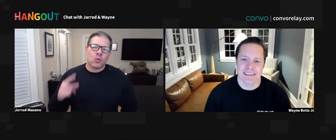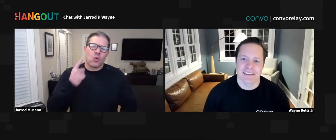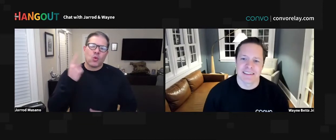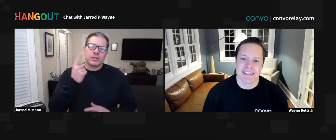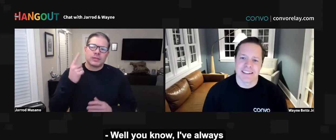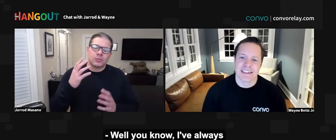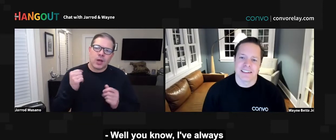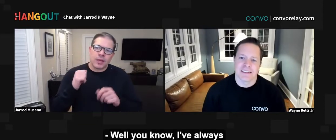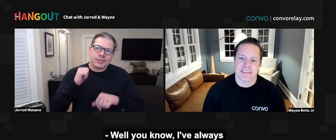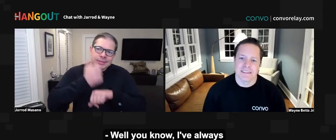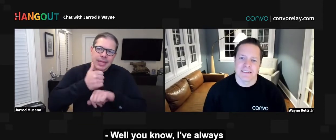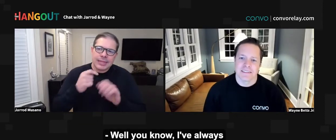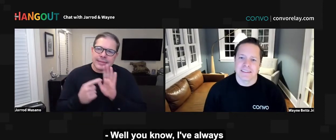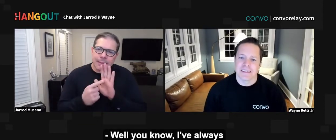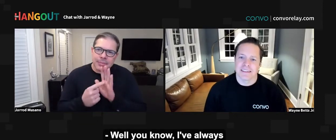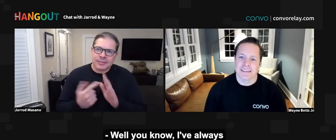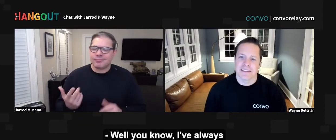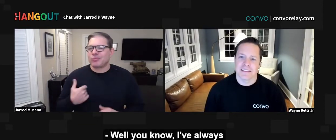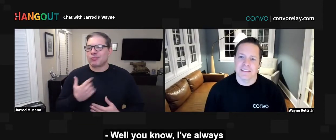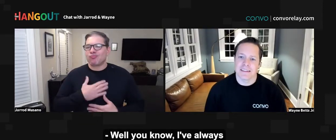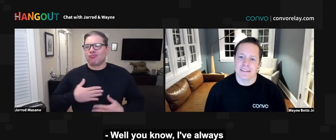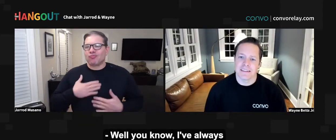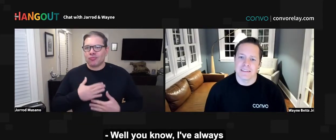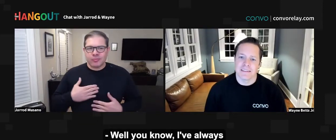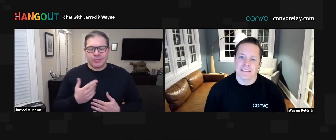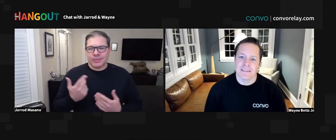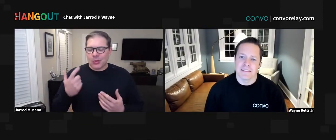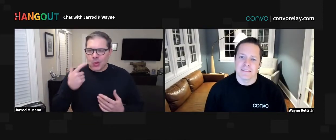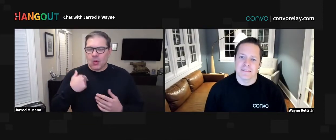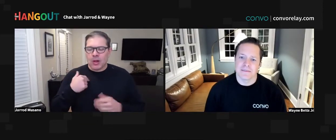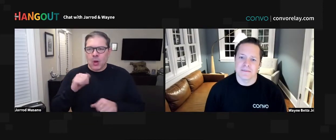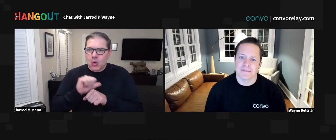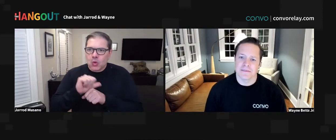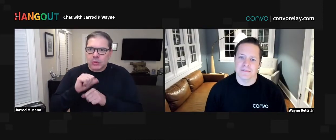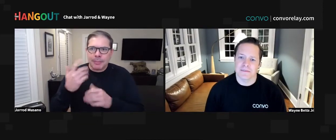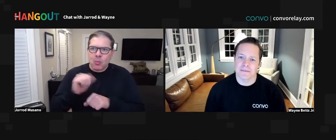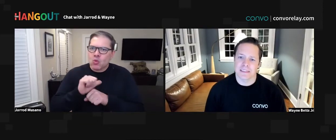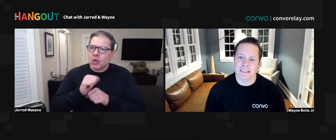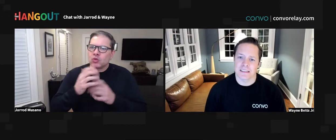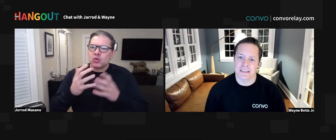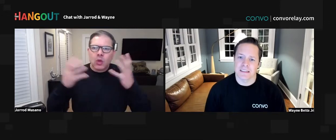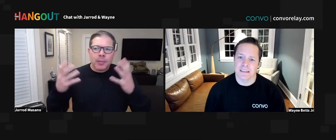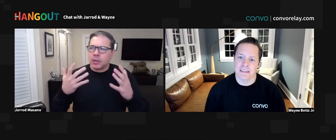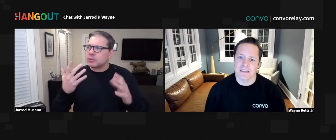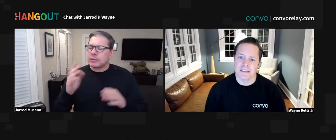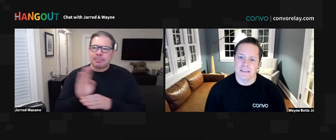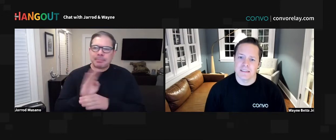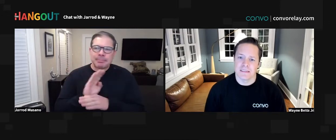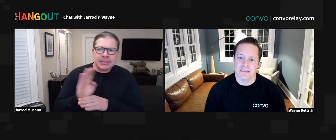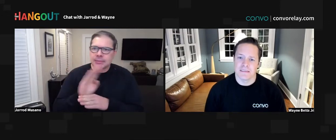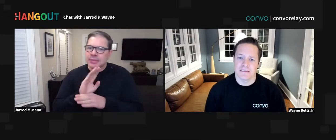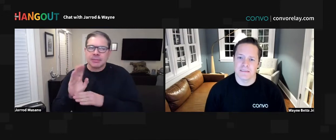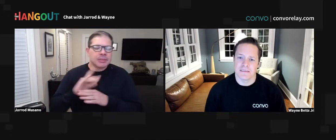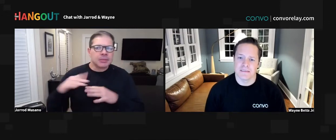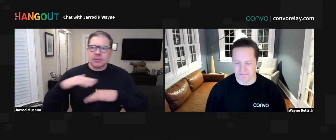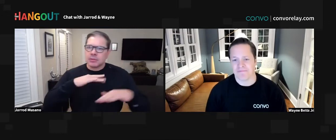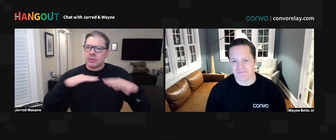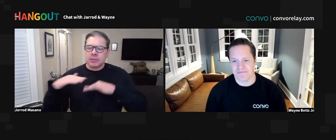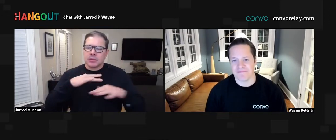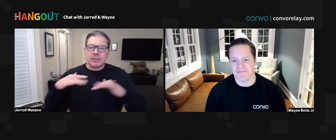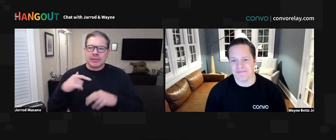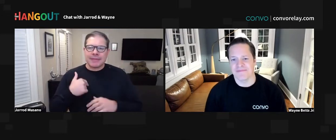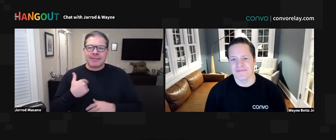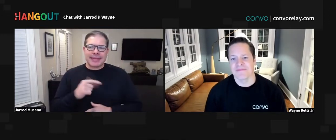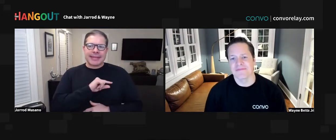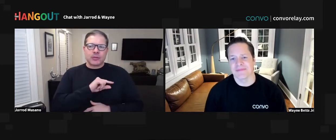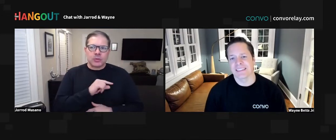Derek? Well, I've always wanted to be the one to set an example. I really enjoy that. I enjoy working.